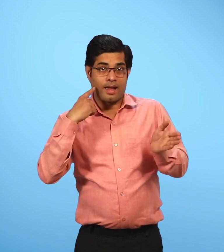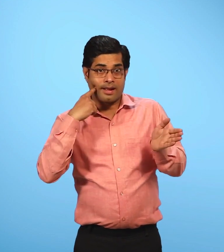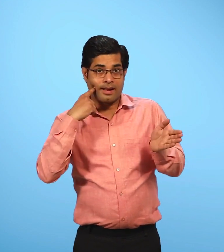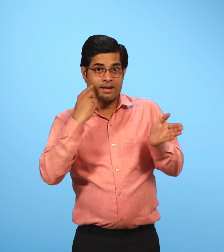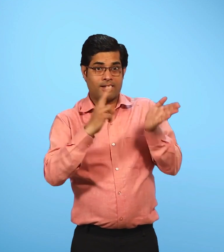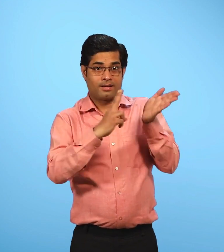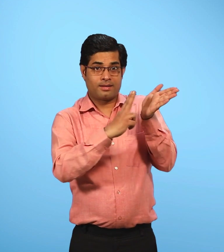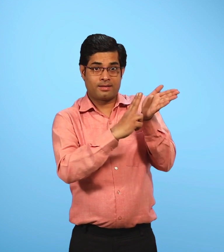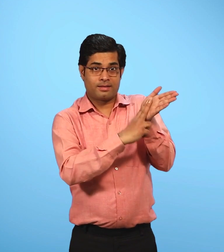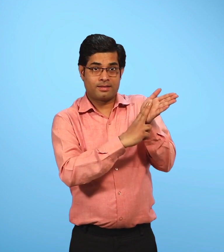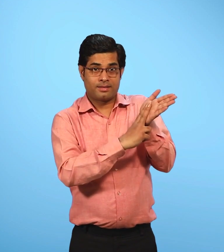More confident.